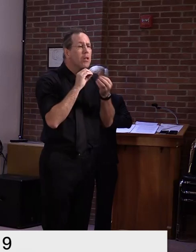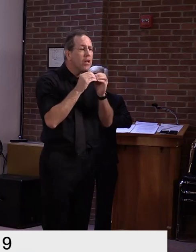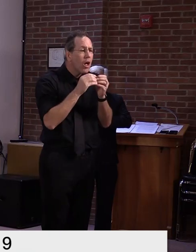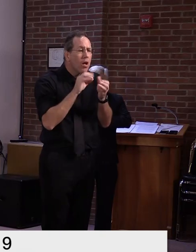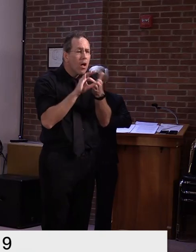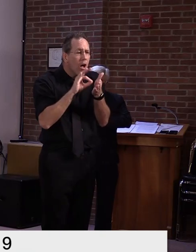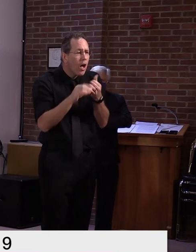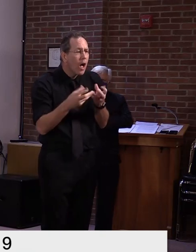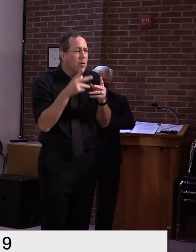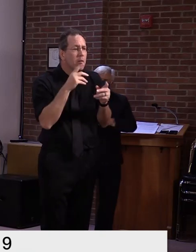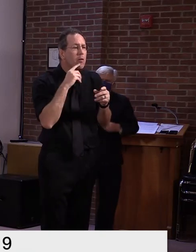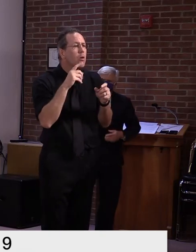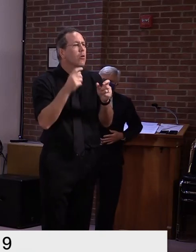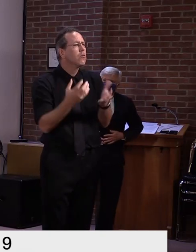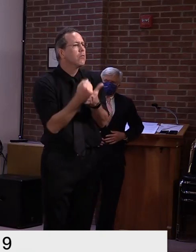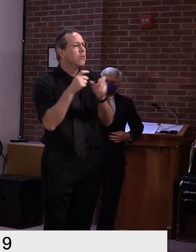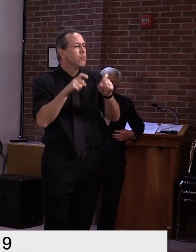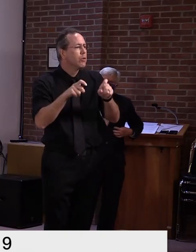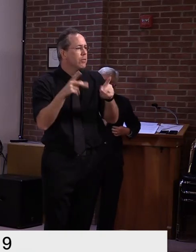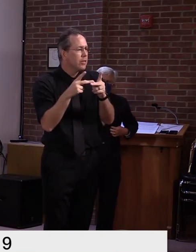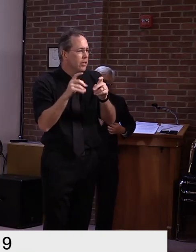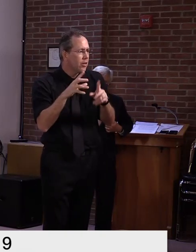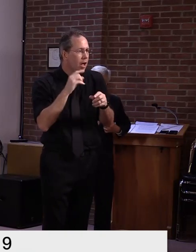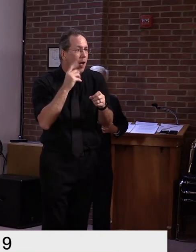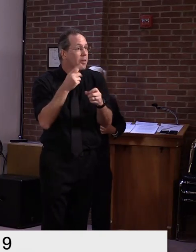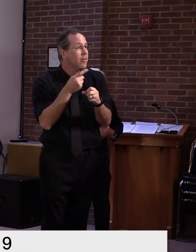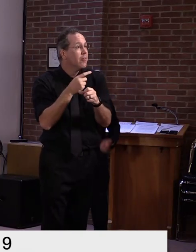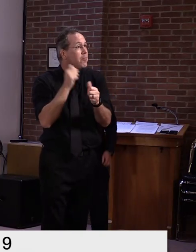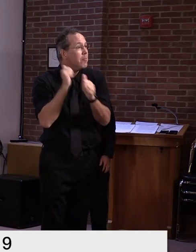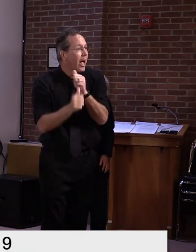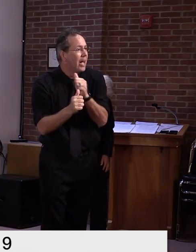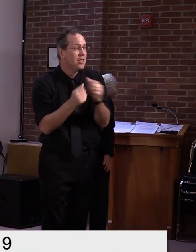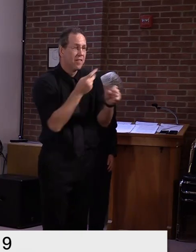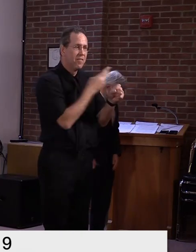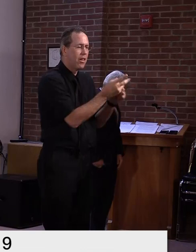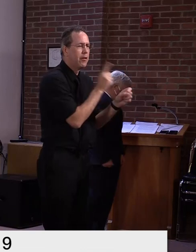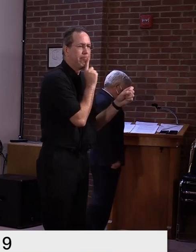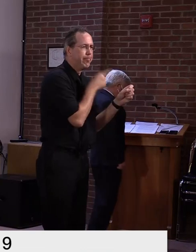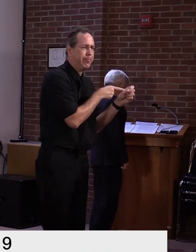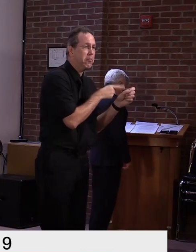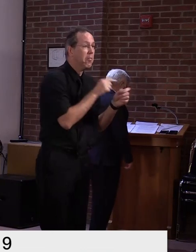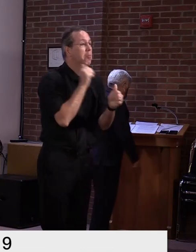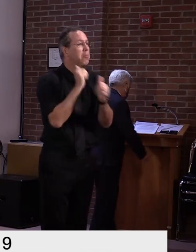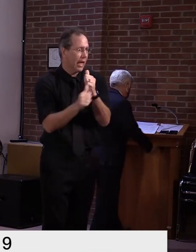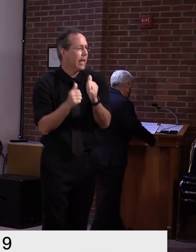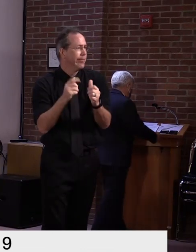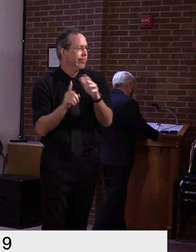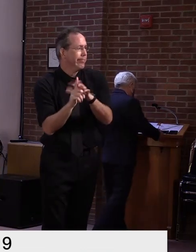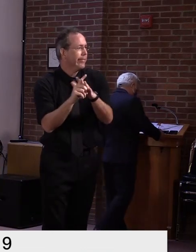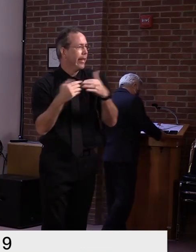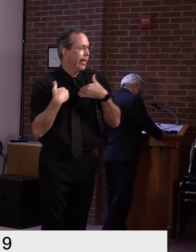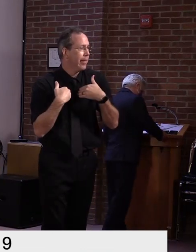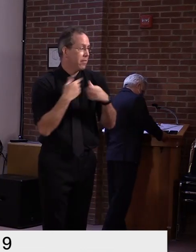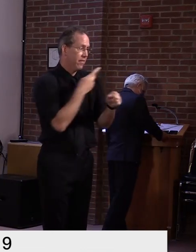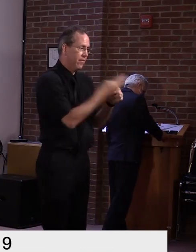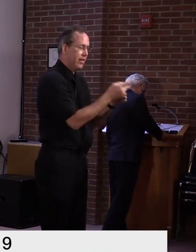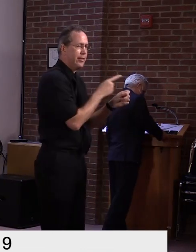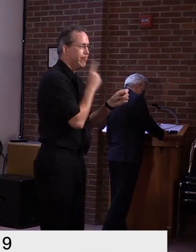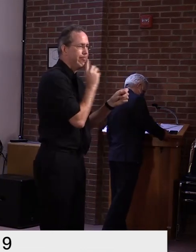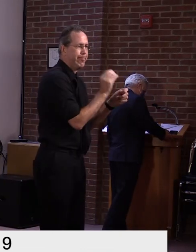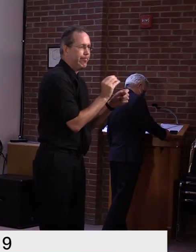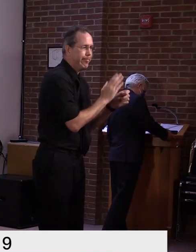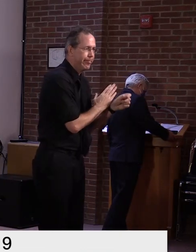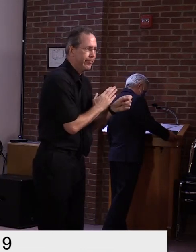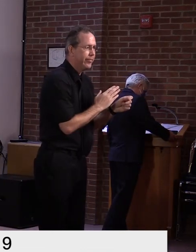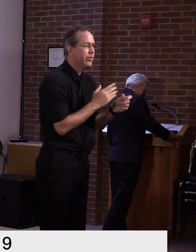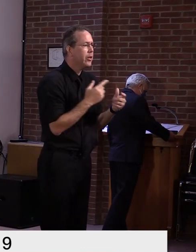been doing that. So we have no way of comparing. So all we have is the pass rates. And to